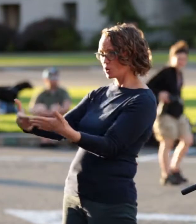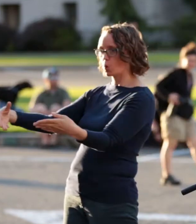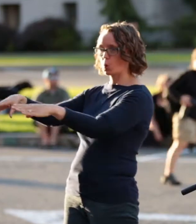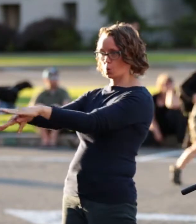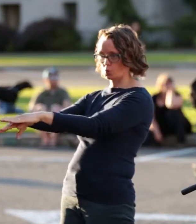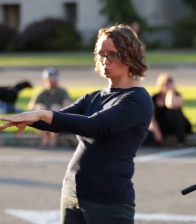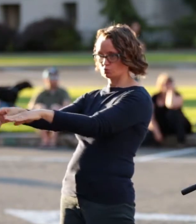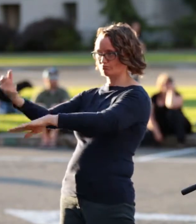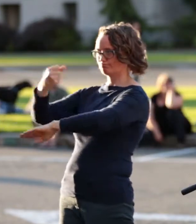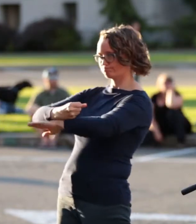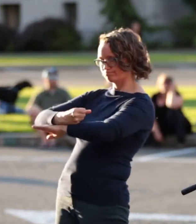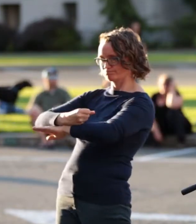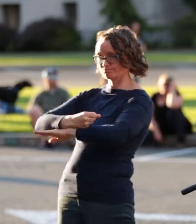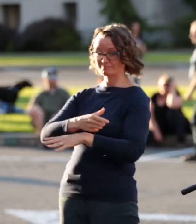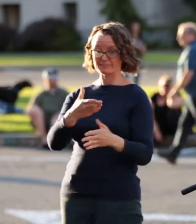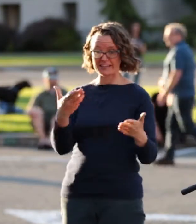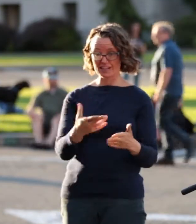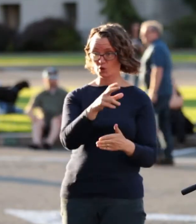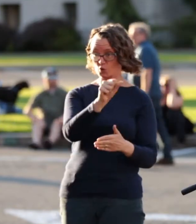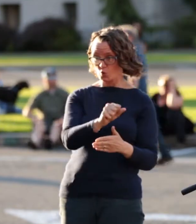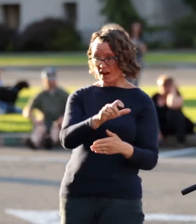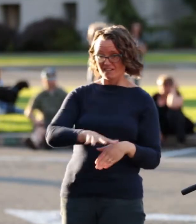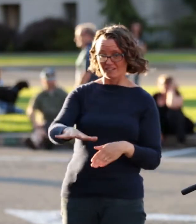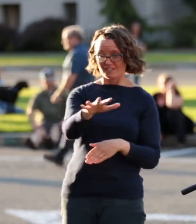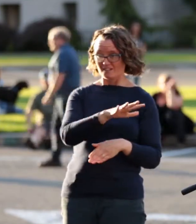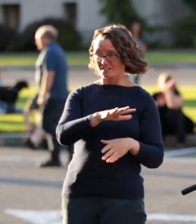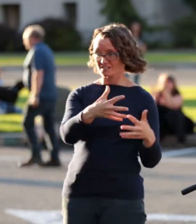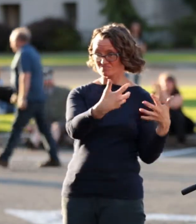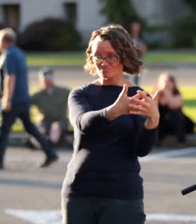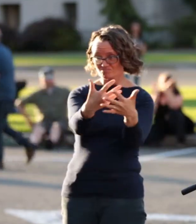detention centers in the U.S., and release the people.